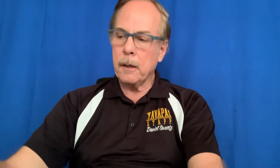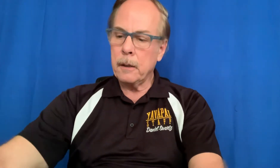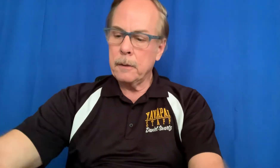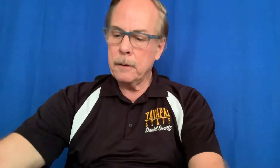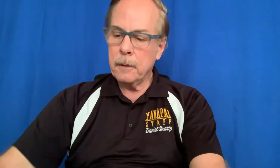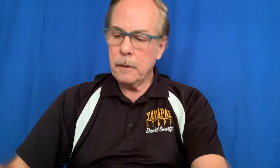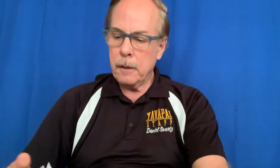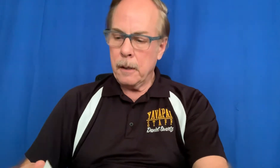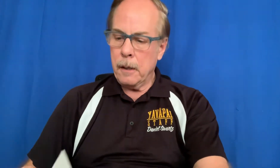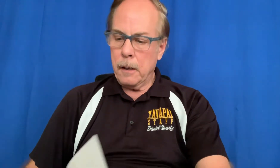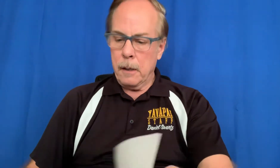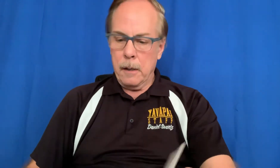signs.